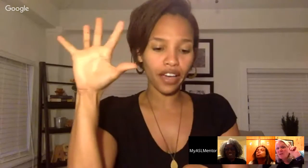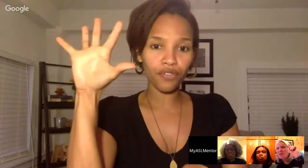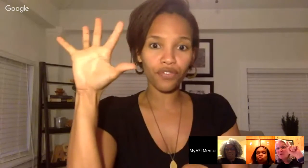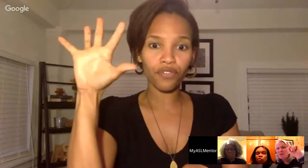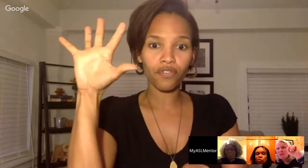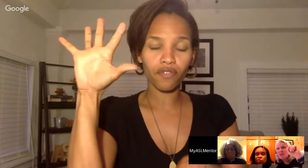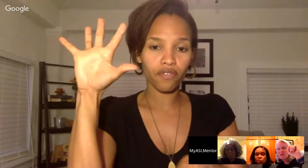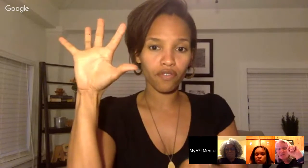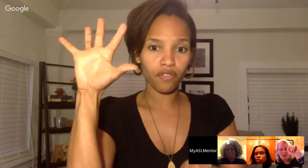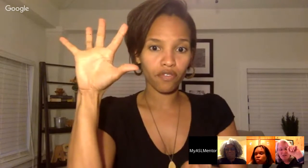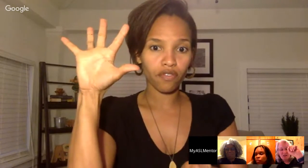3:05.